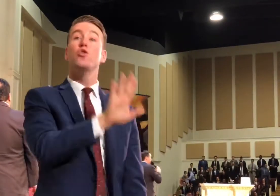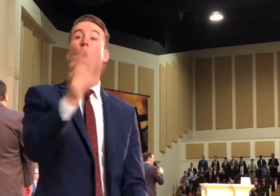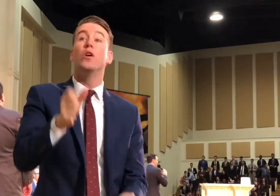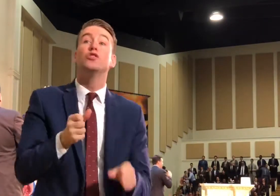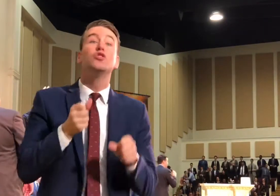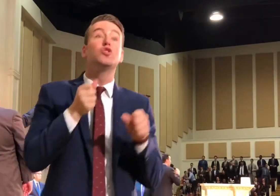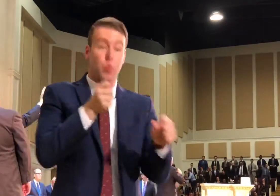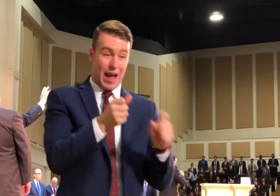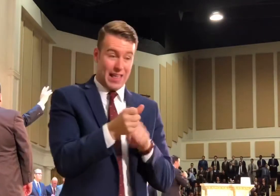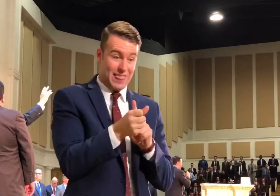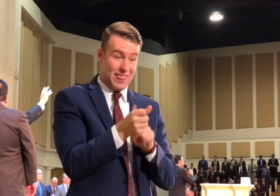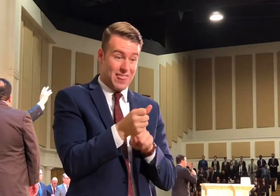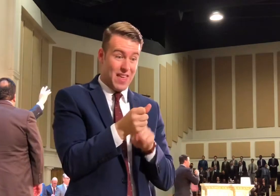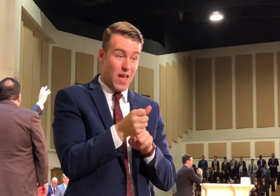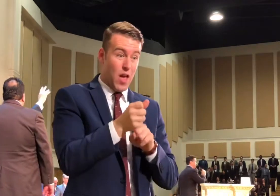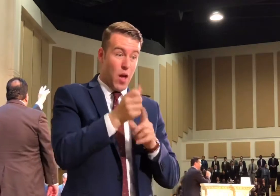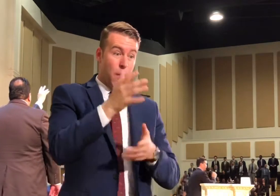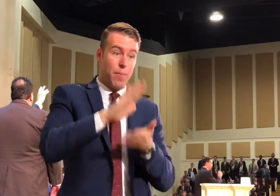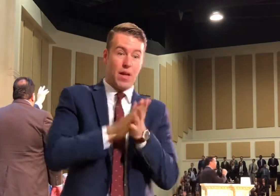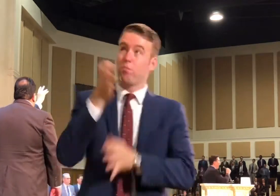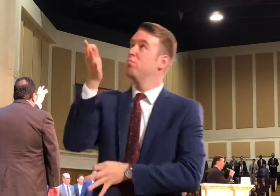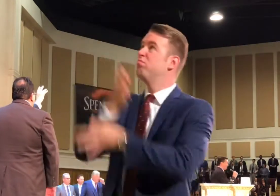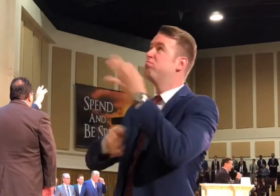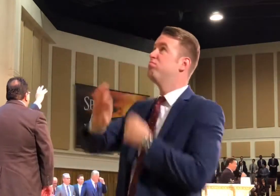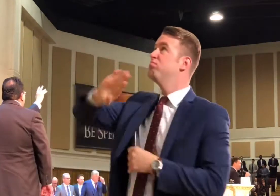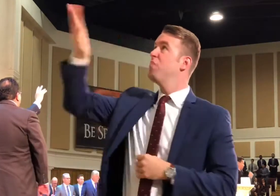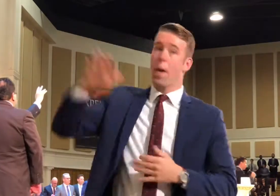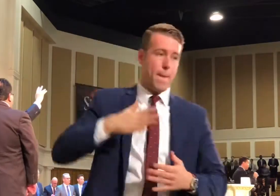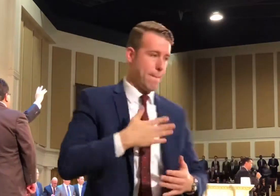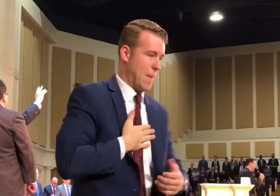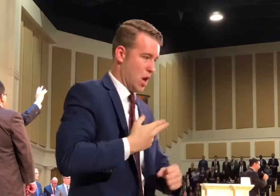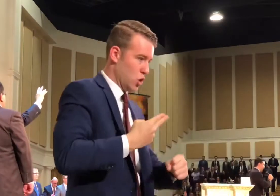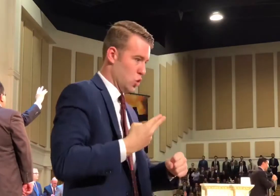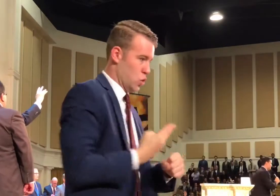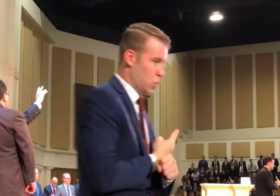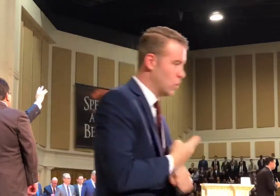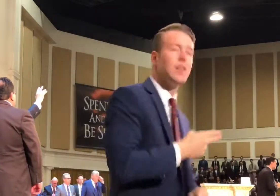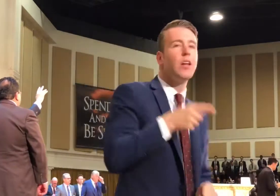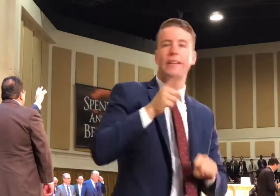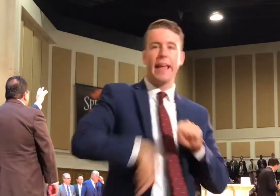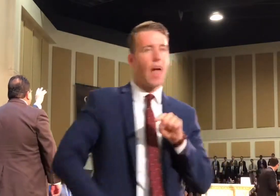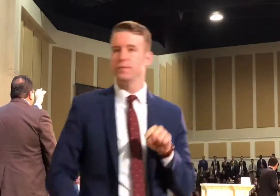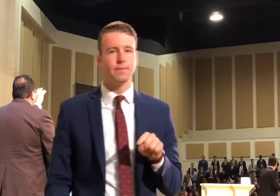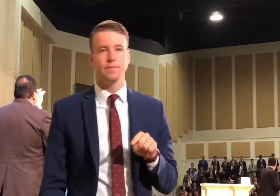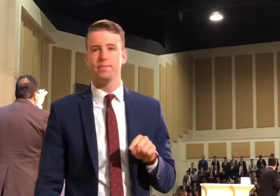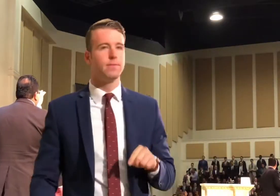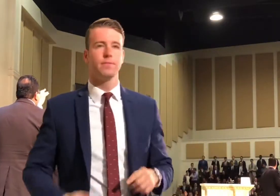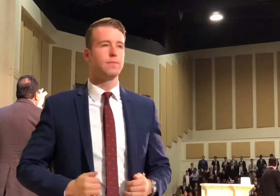strength can never take precedence over the presence of God.